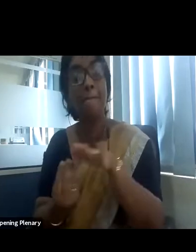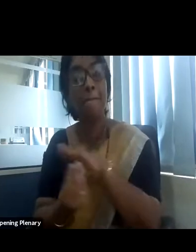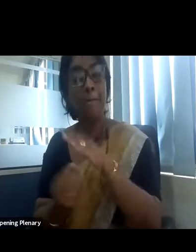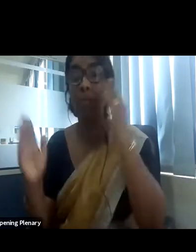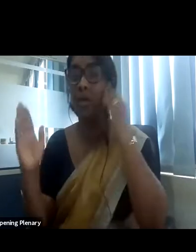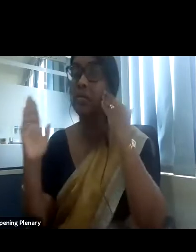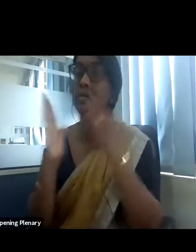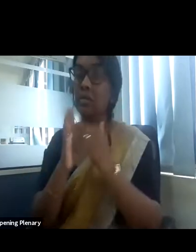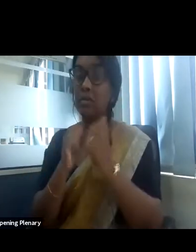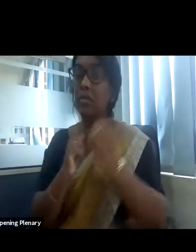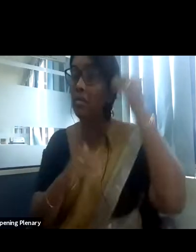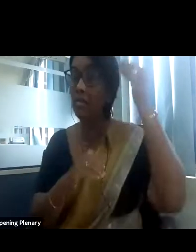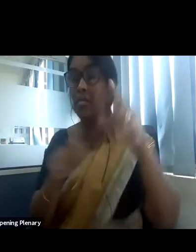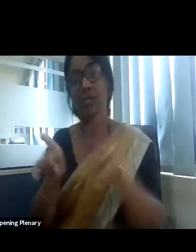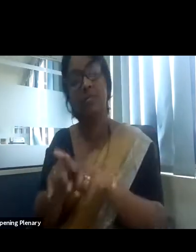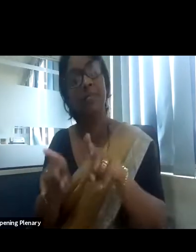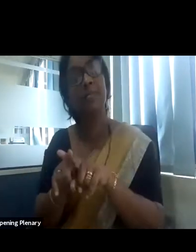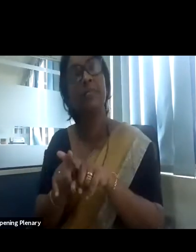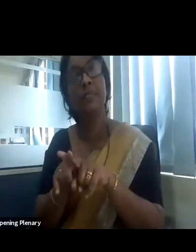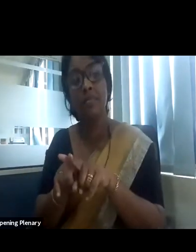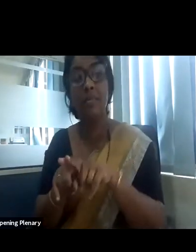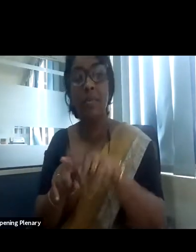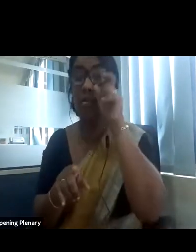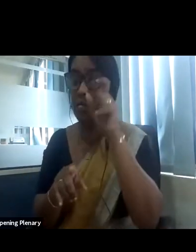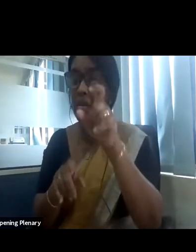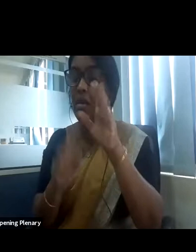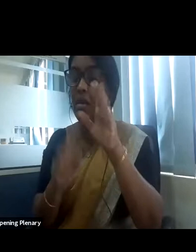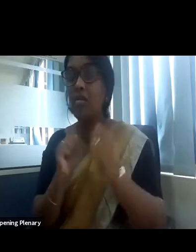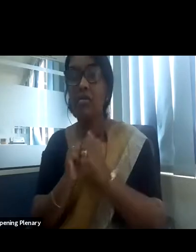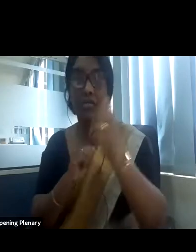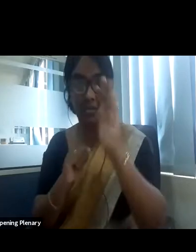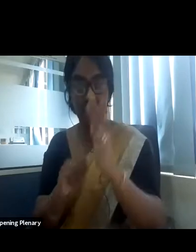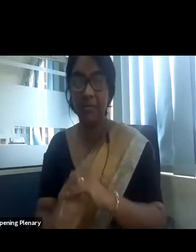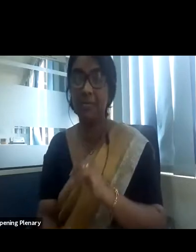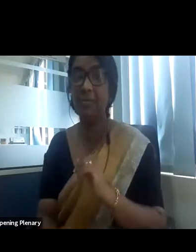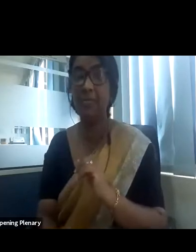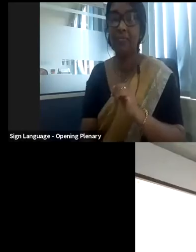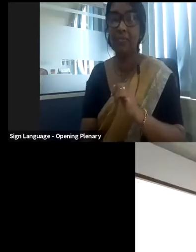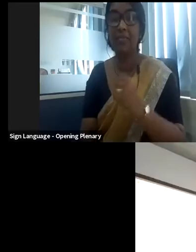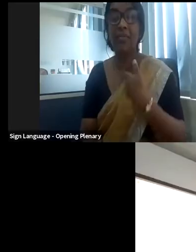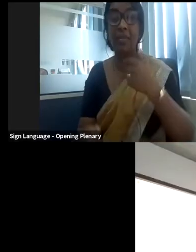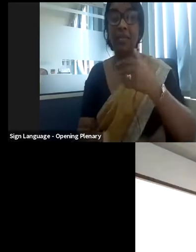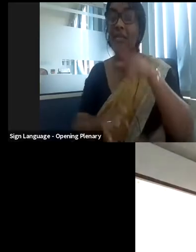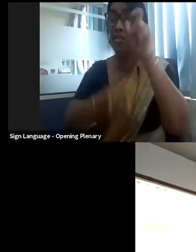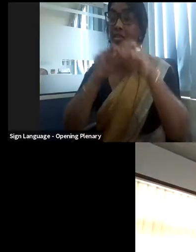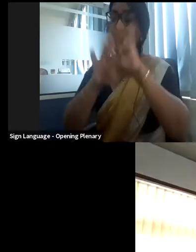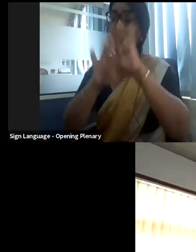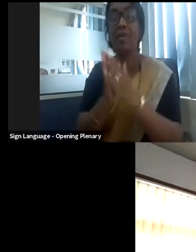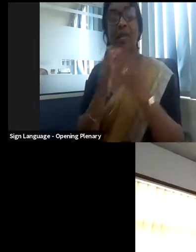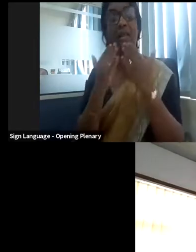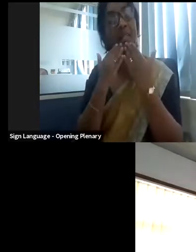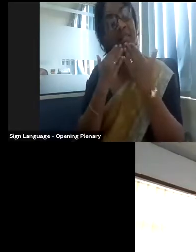the future. With that, I would like to thank my colleagues. We have an amazing organizing team. I would like